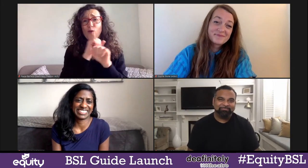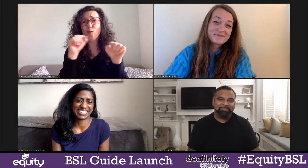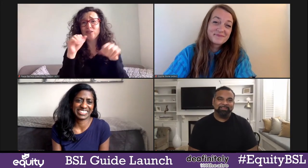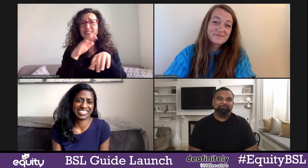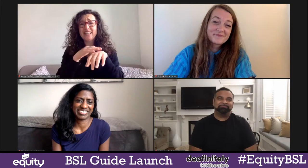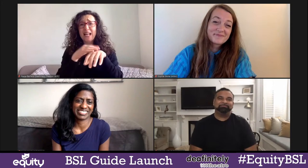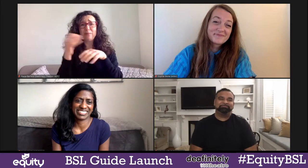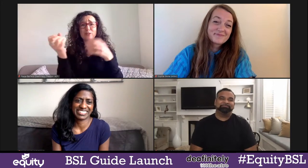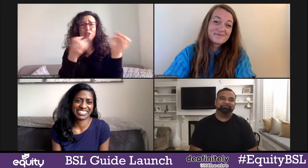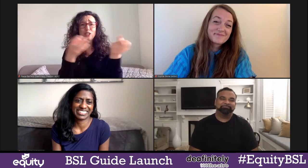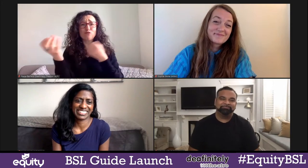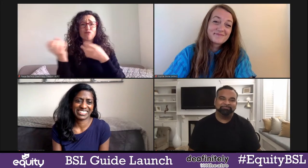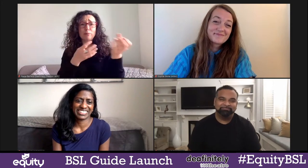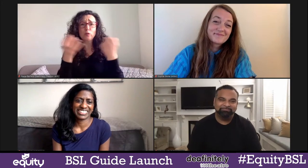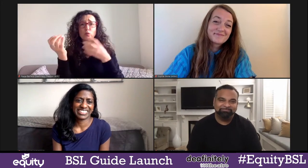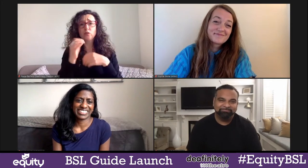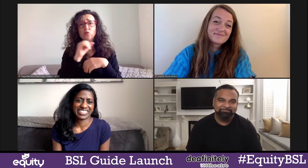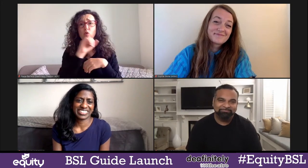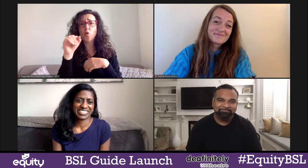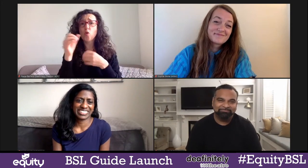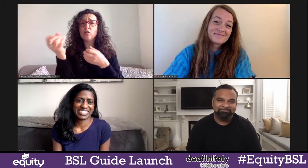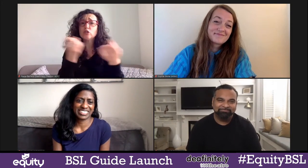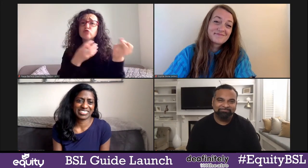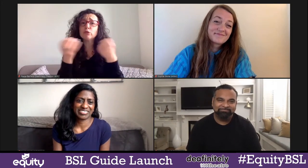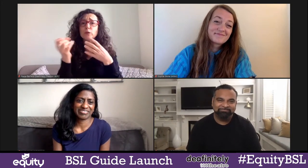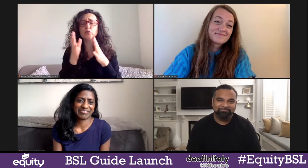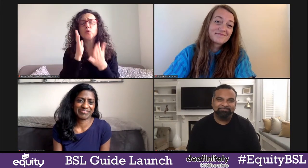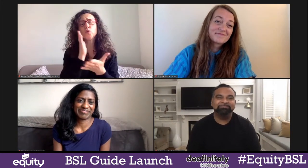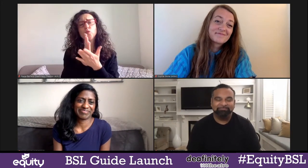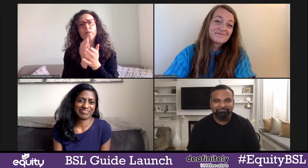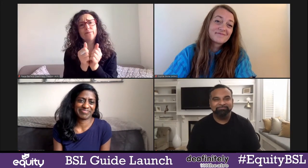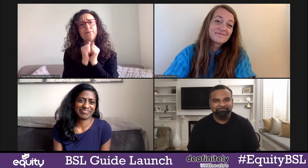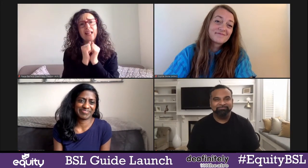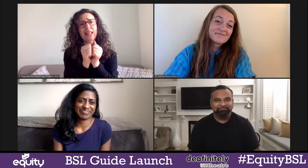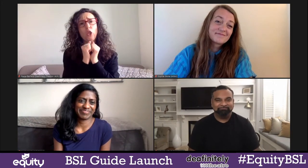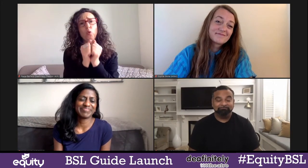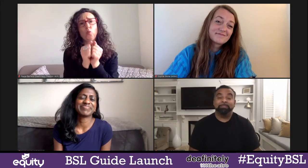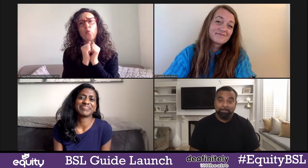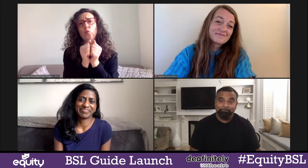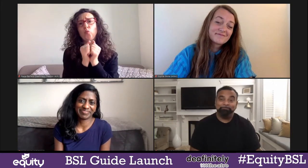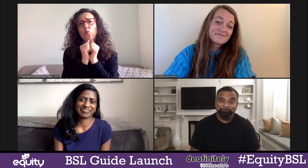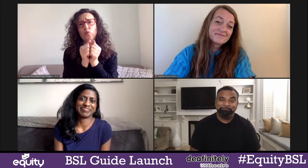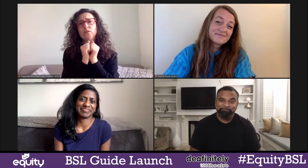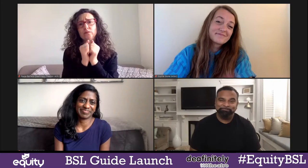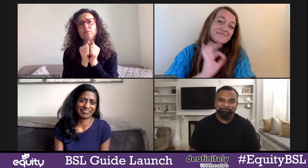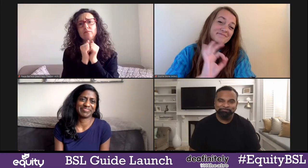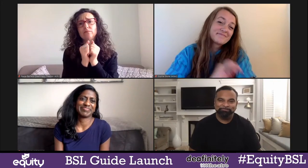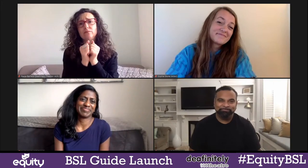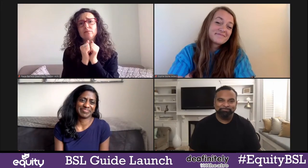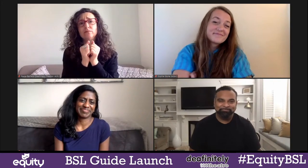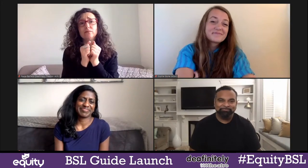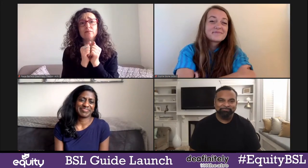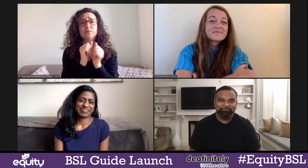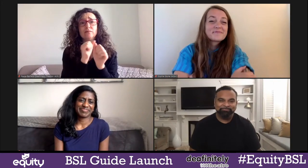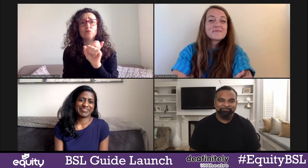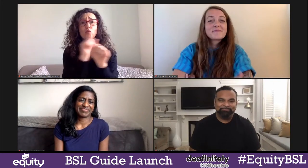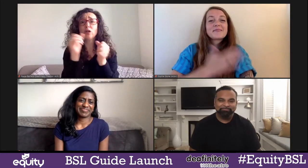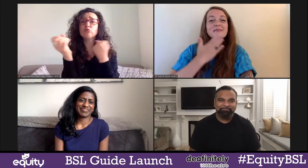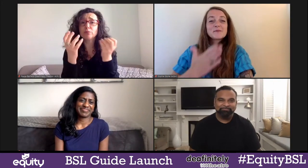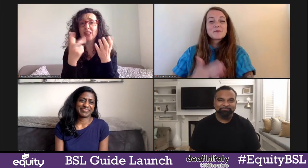you. Sophie, thank you. Nadia, thank you, Julian, for your contributions. They are incredibly valuable to show why a guide like